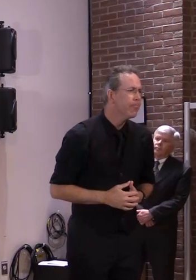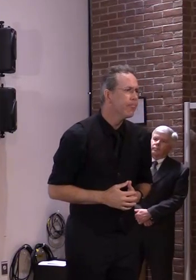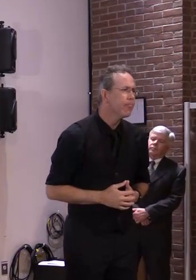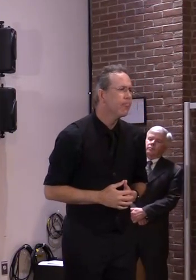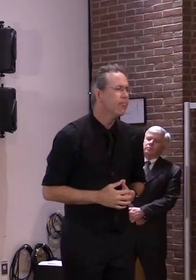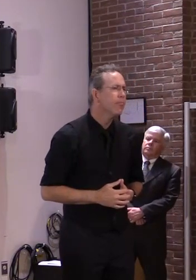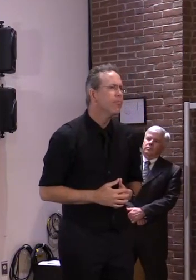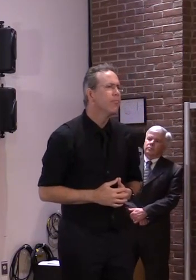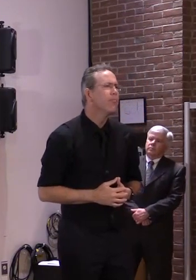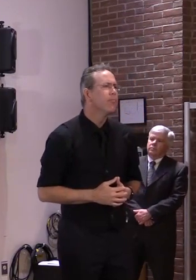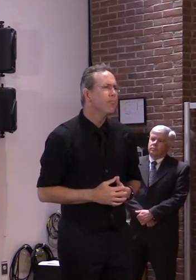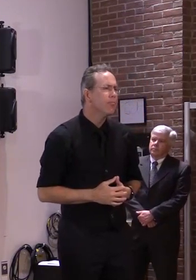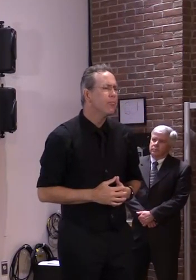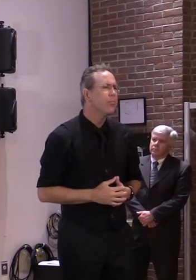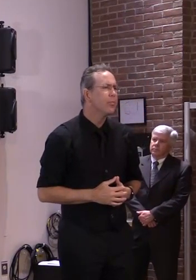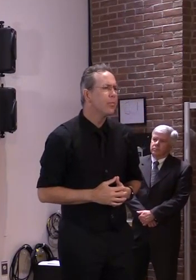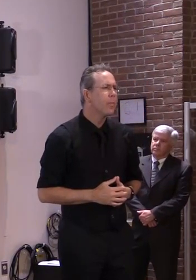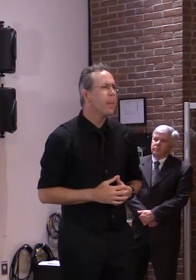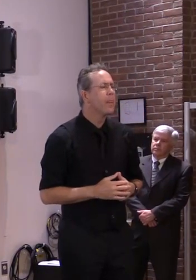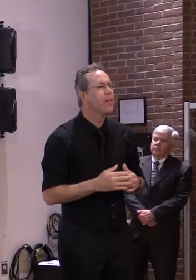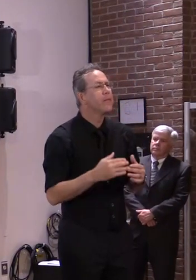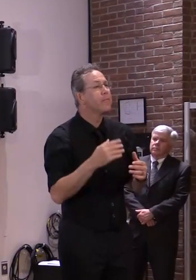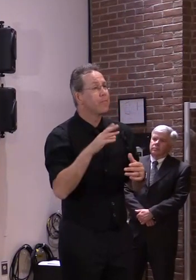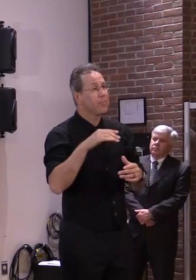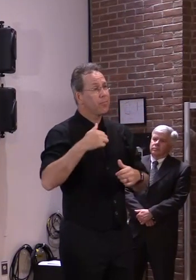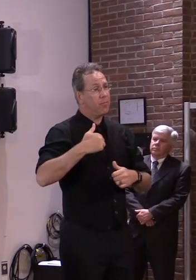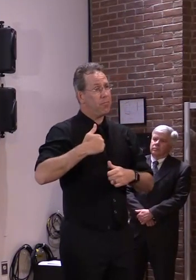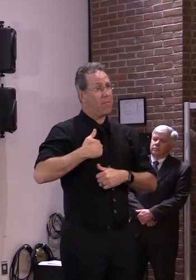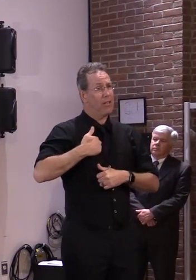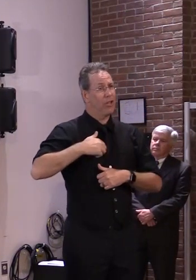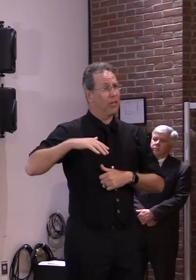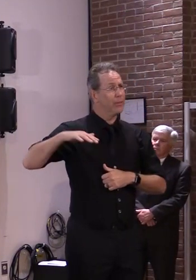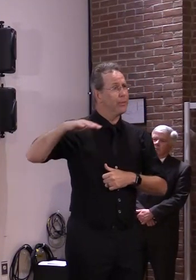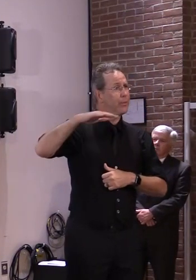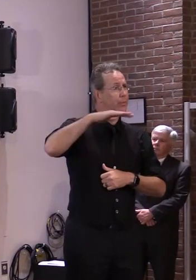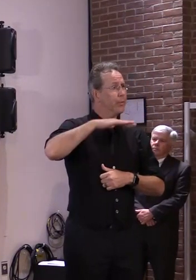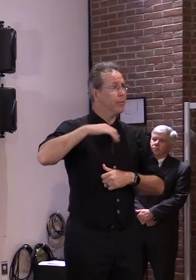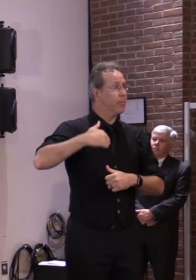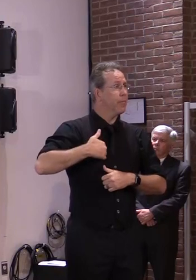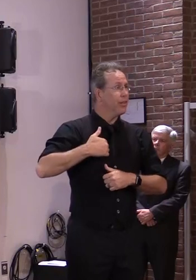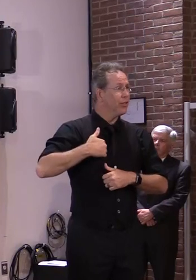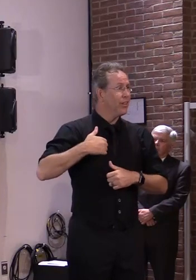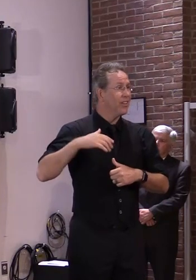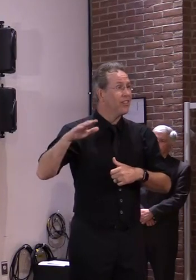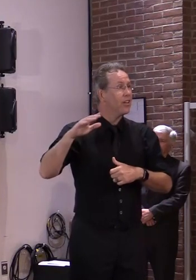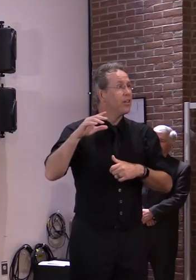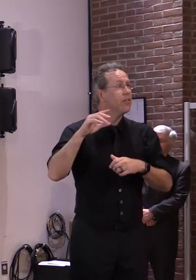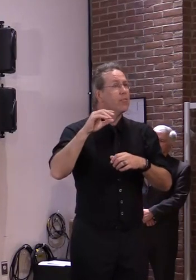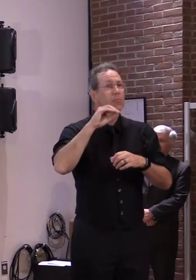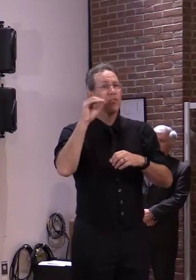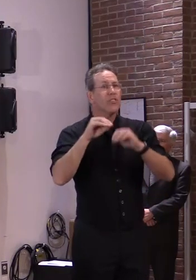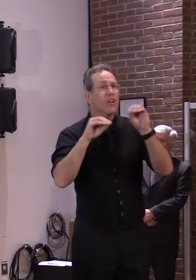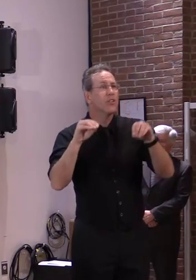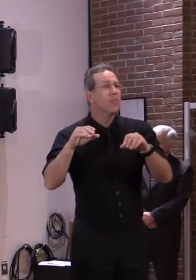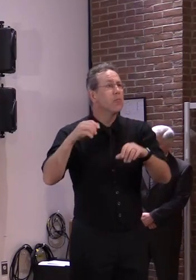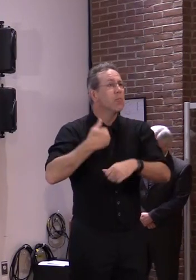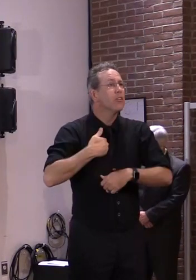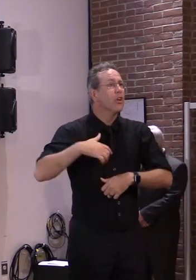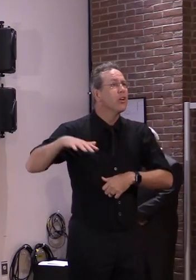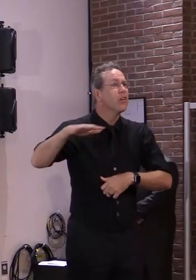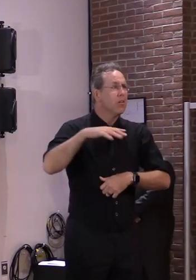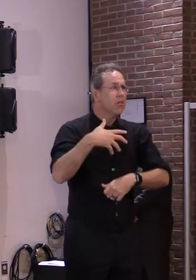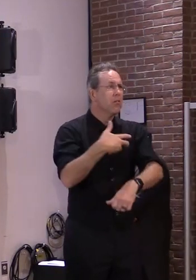not getting vaccinated in the military was as much as 1 in 3. I hope that still isn't true, but